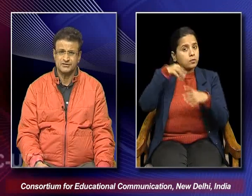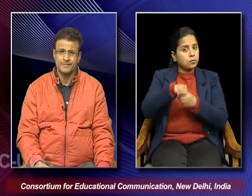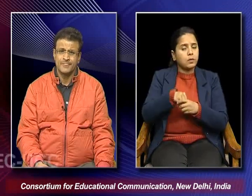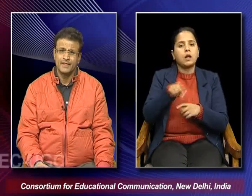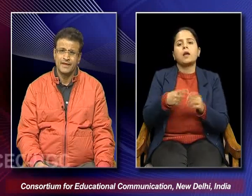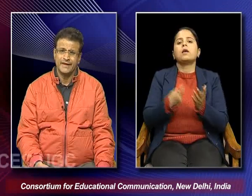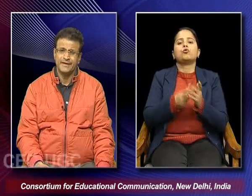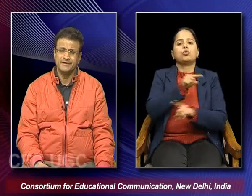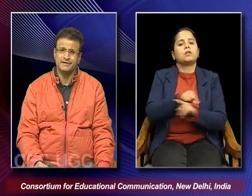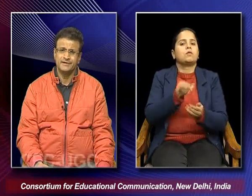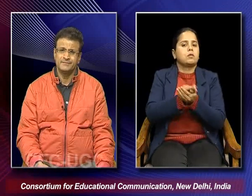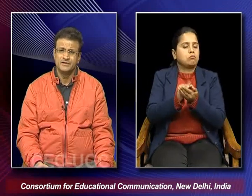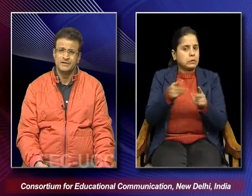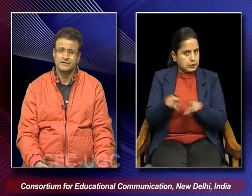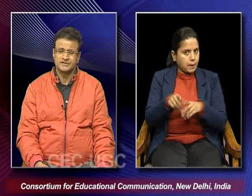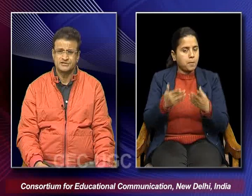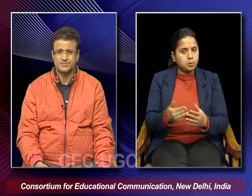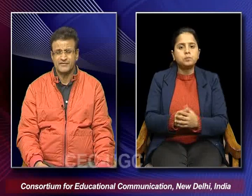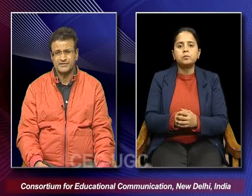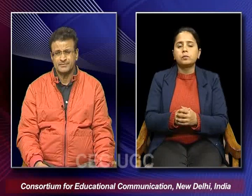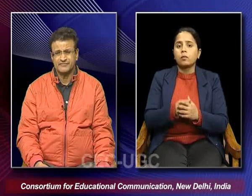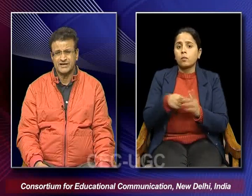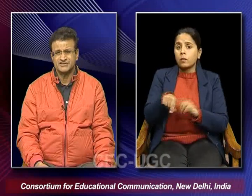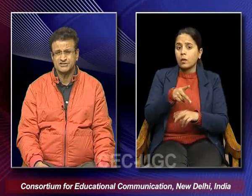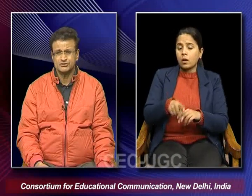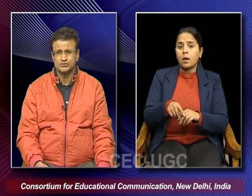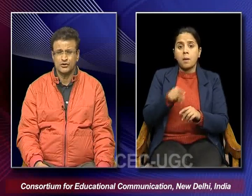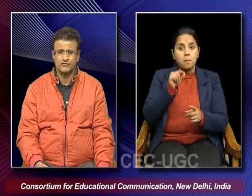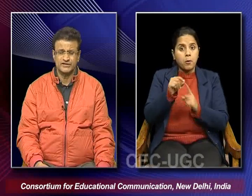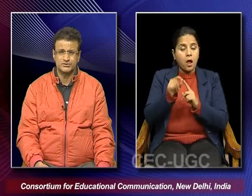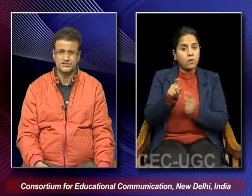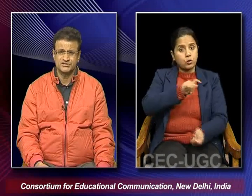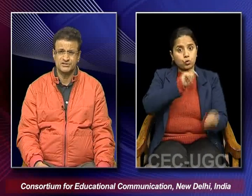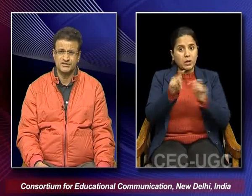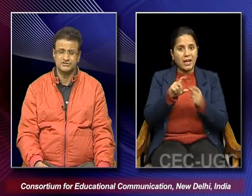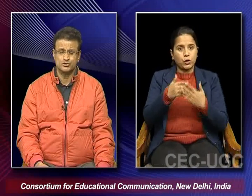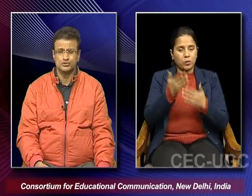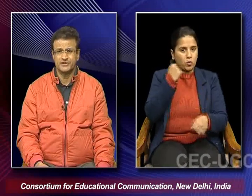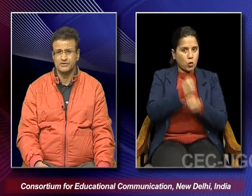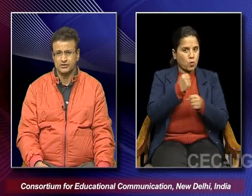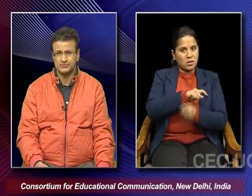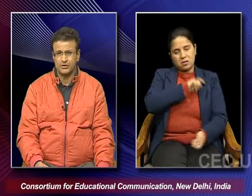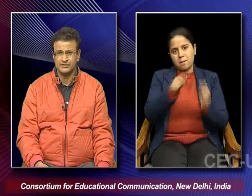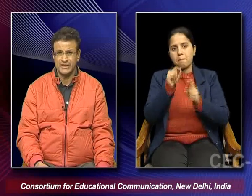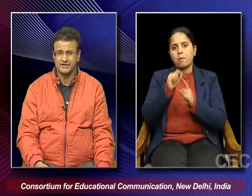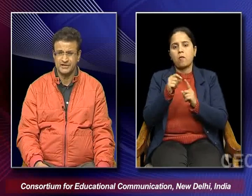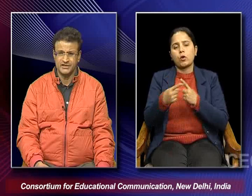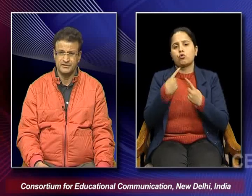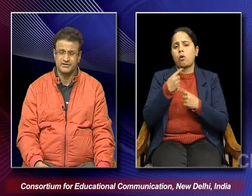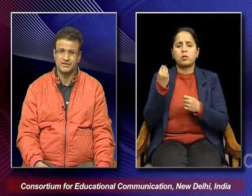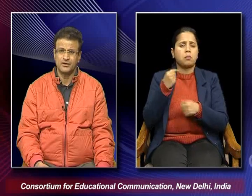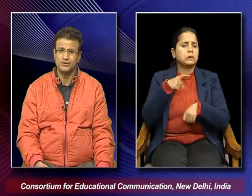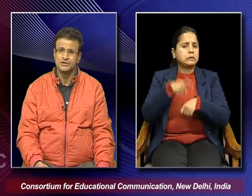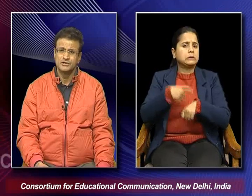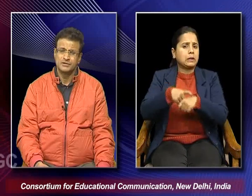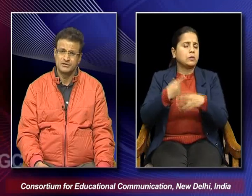Arakshan. And this privatization of education has also been talked about time and again,